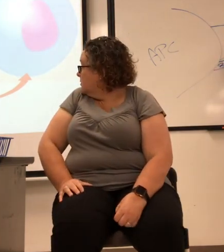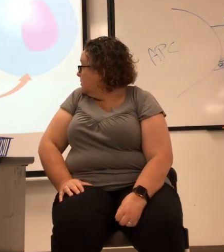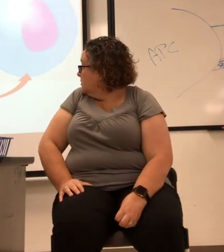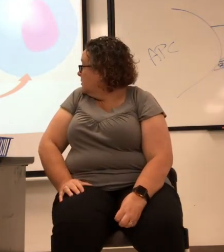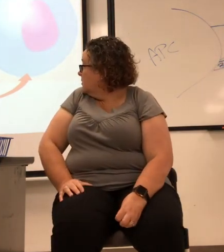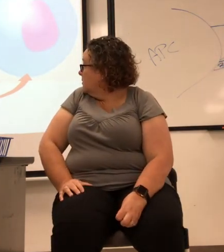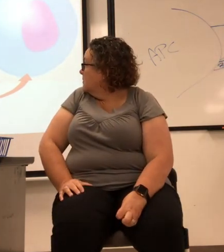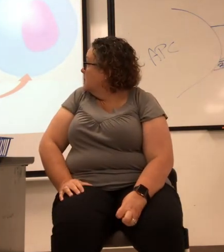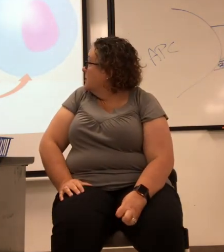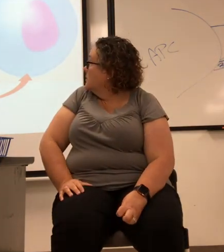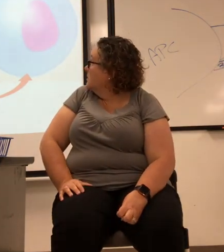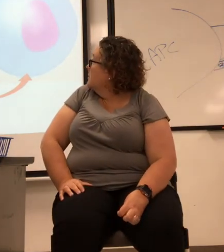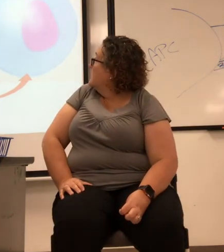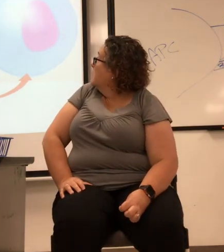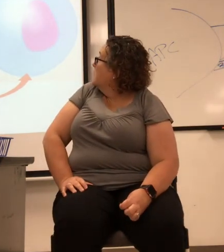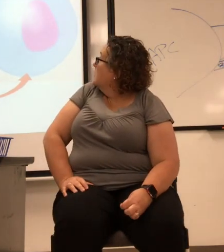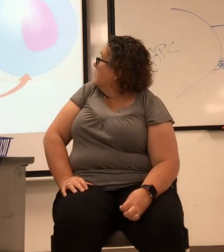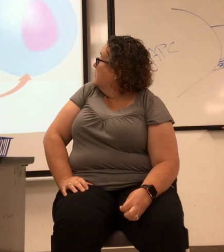B7.